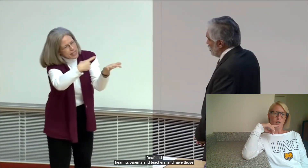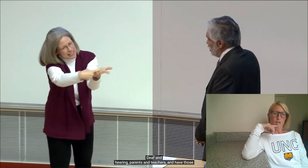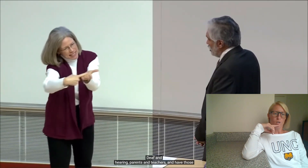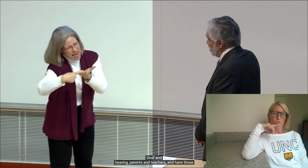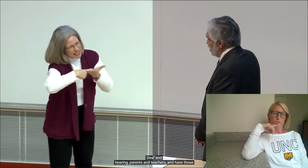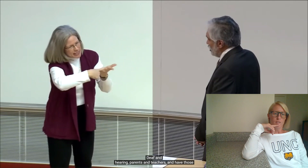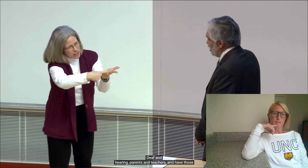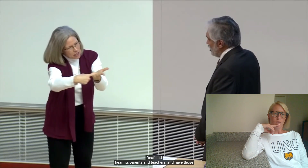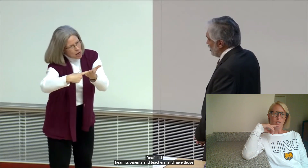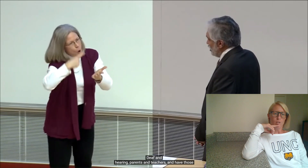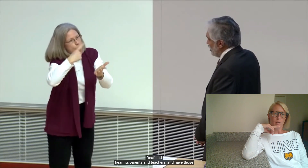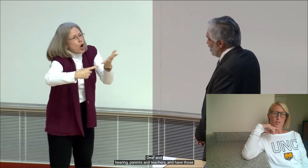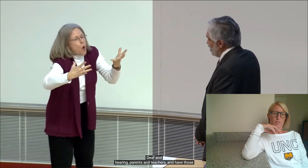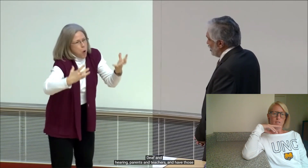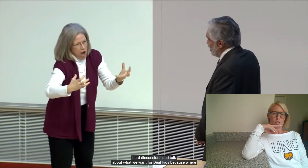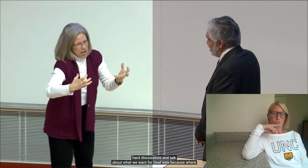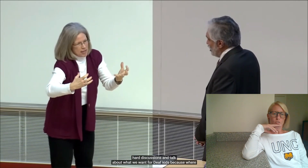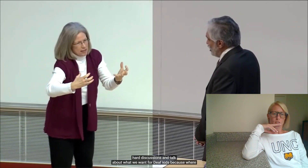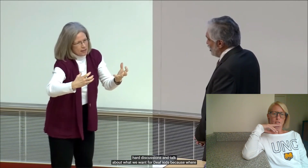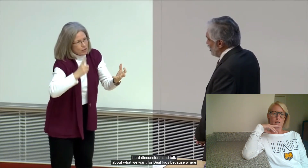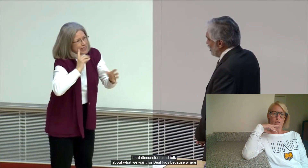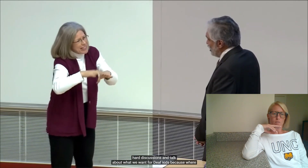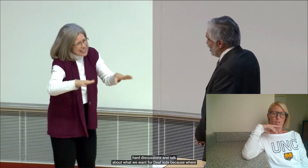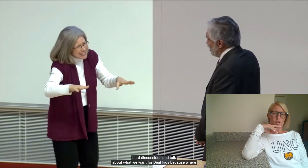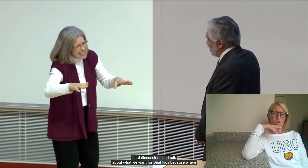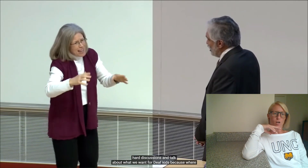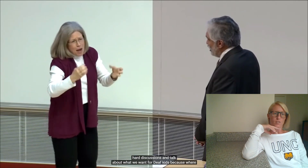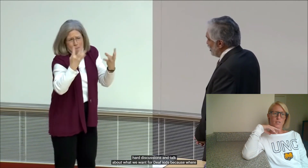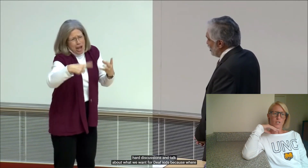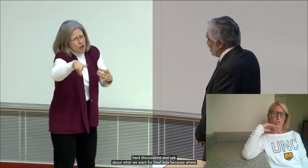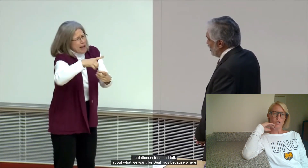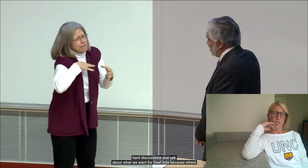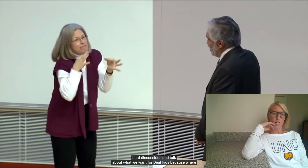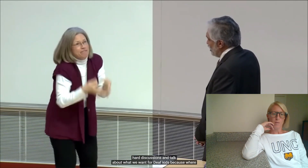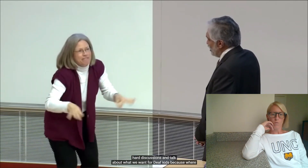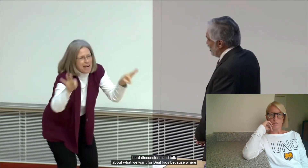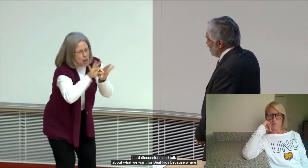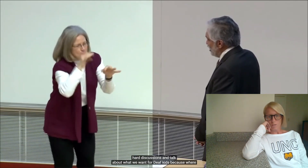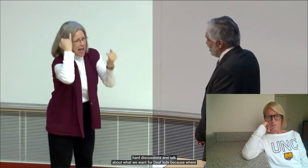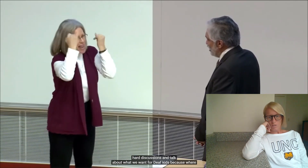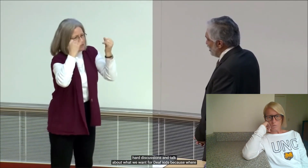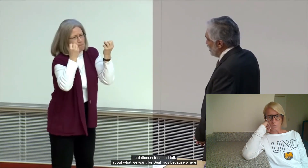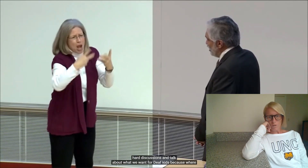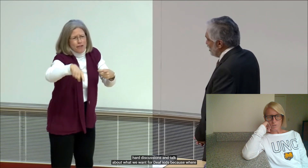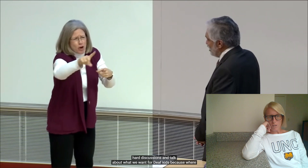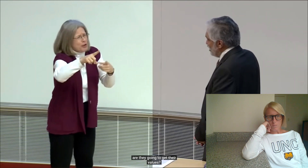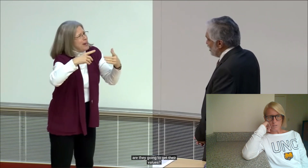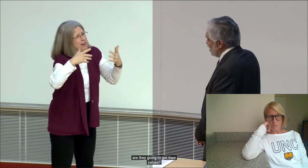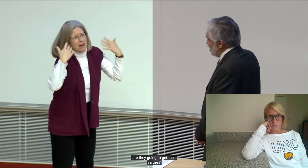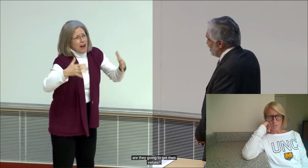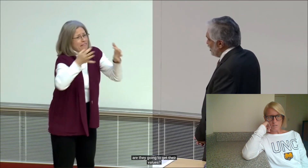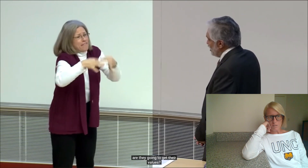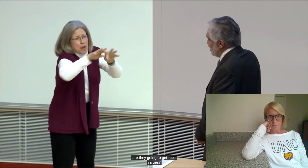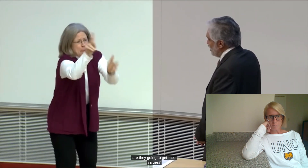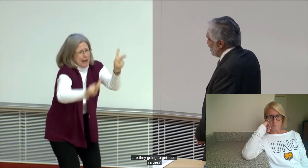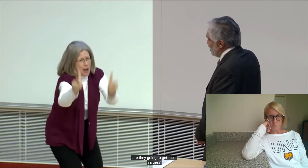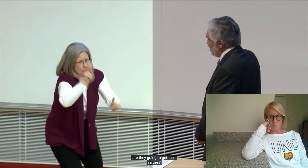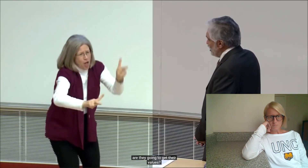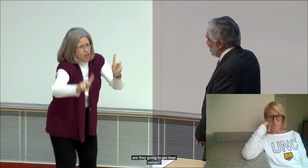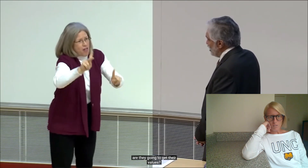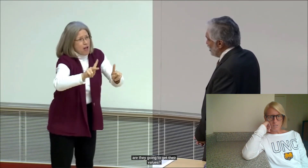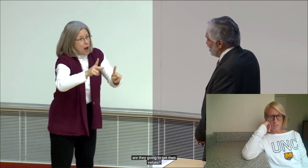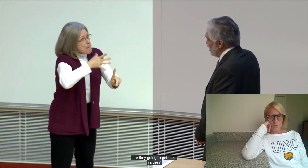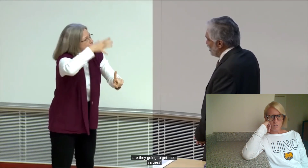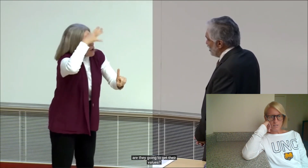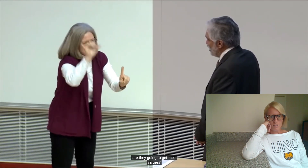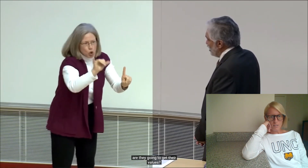parents and teachers, and have those hard discussions and talk about what we want for deaf kids, because where are they